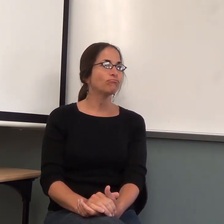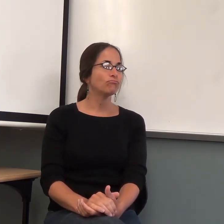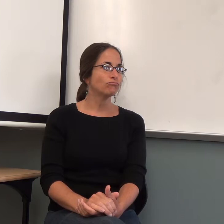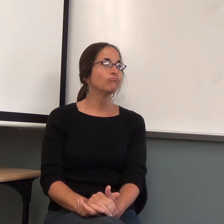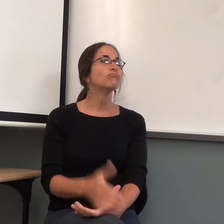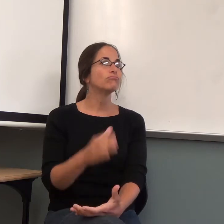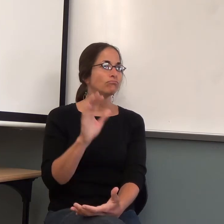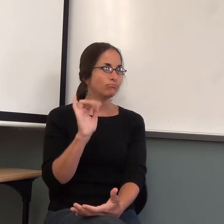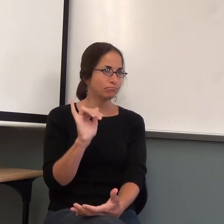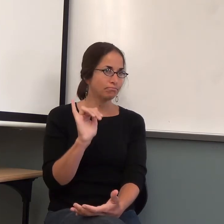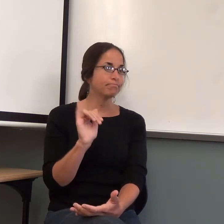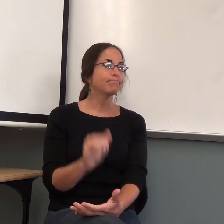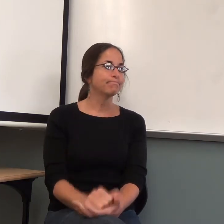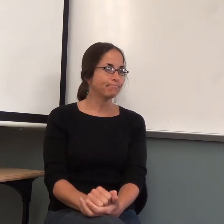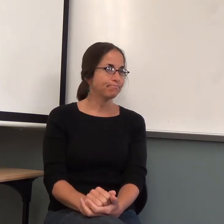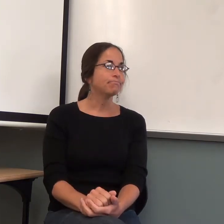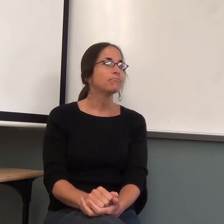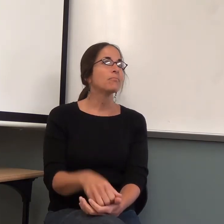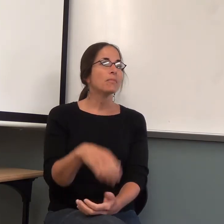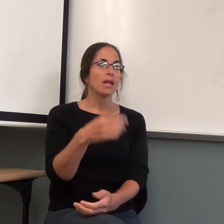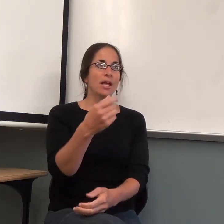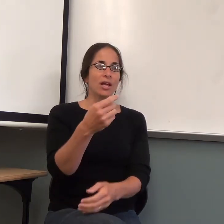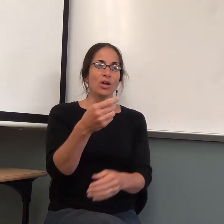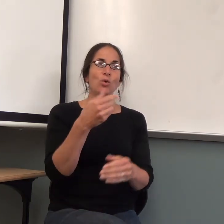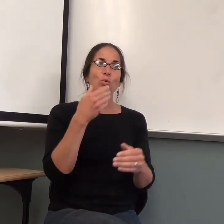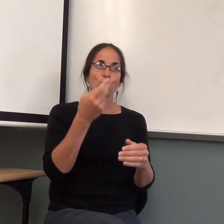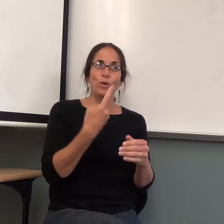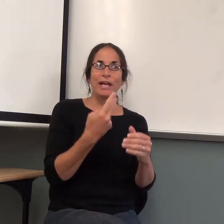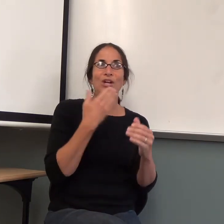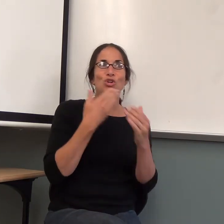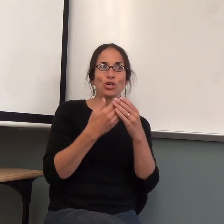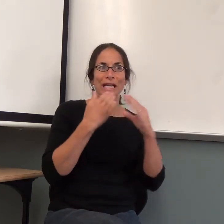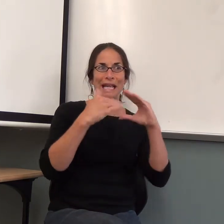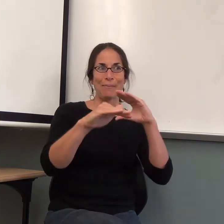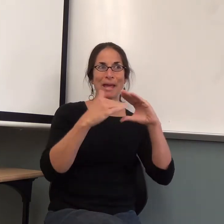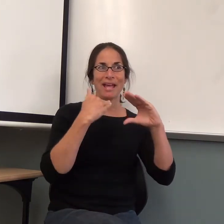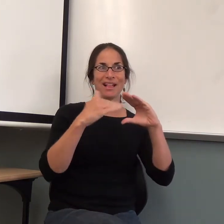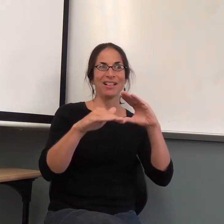So you and I had a nice email exchange over the weekend. Was that helpful in some way?